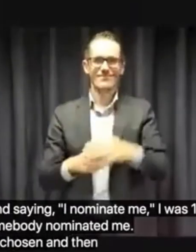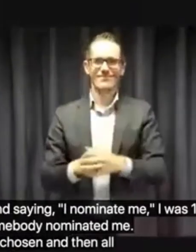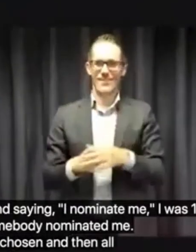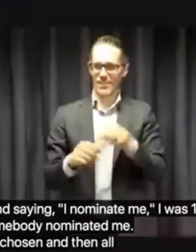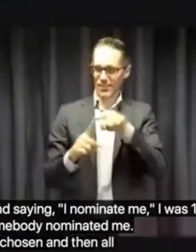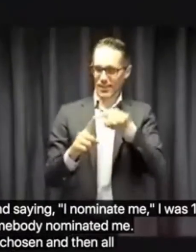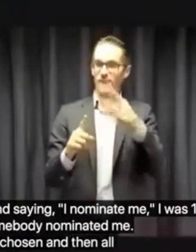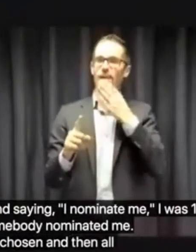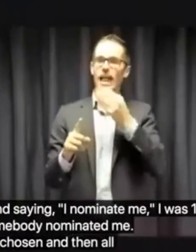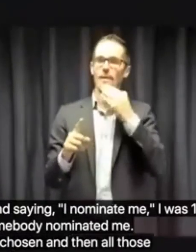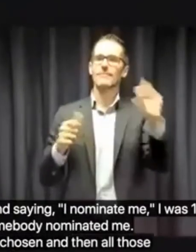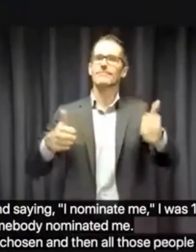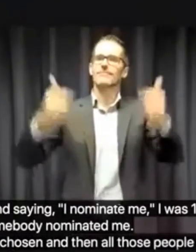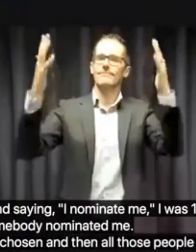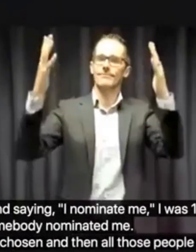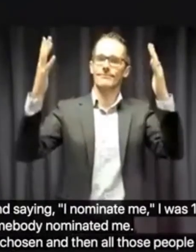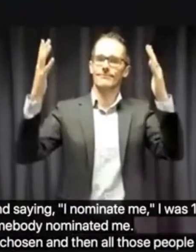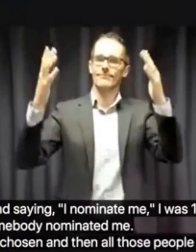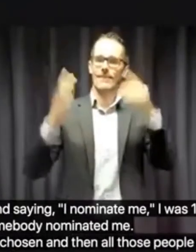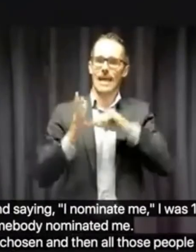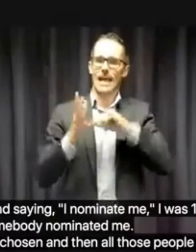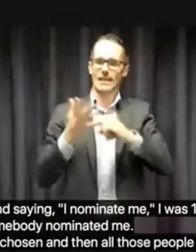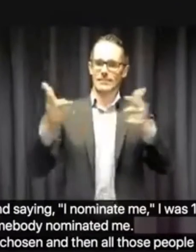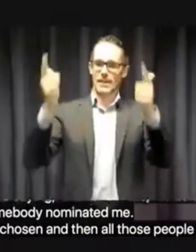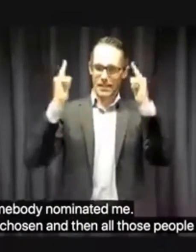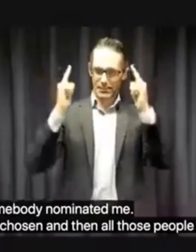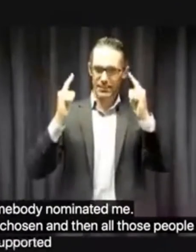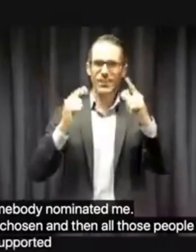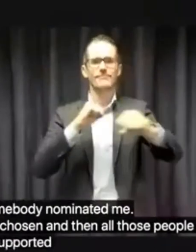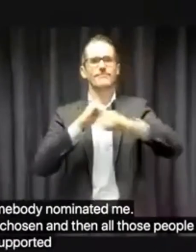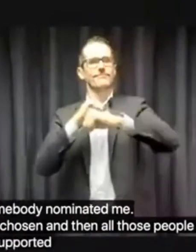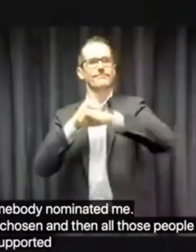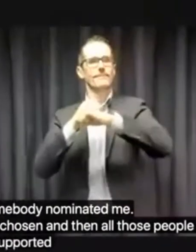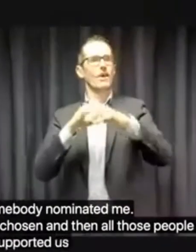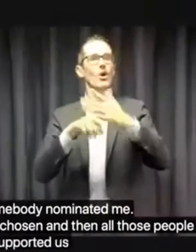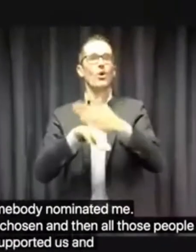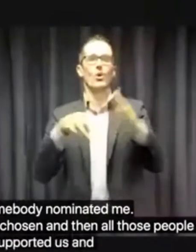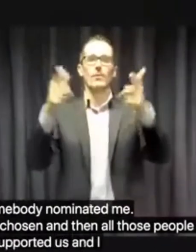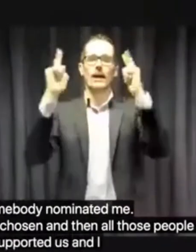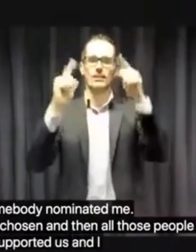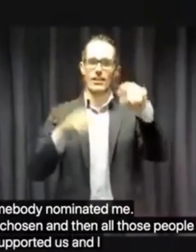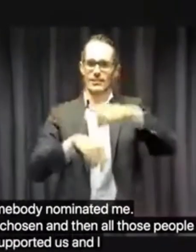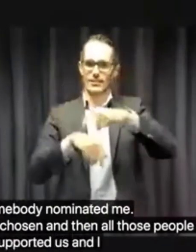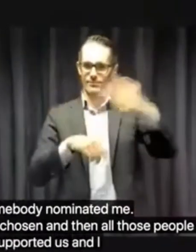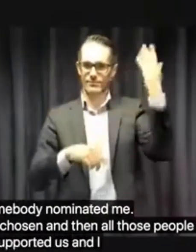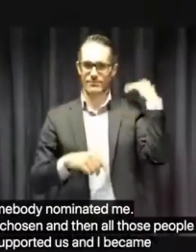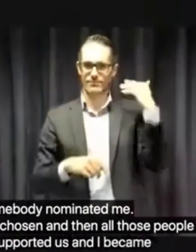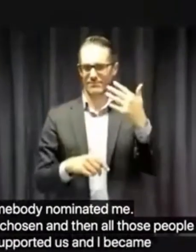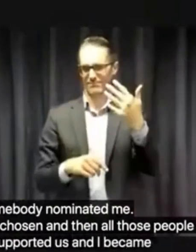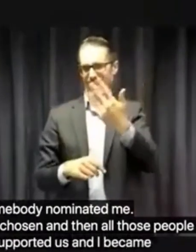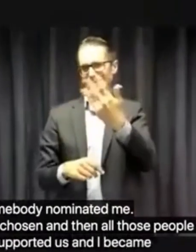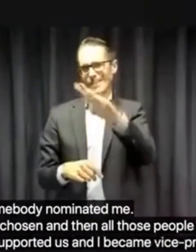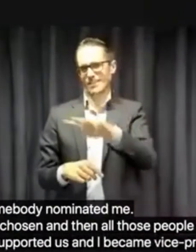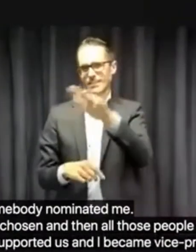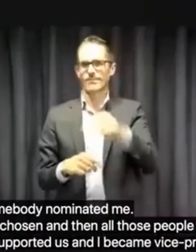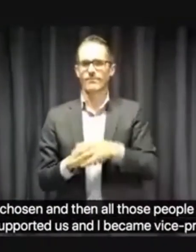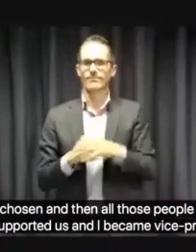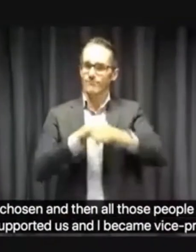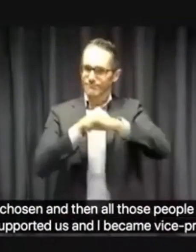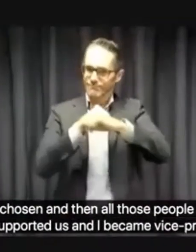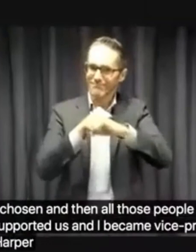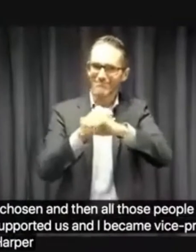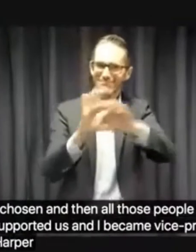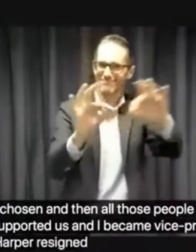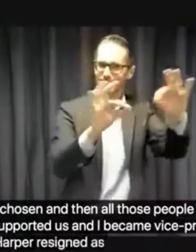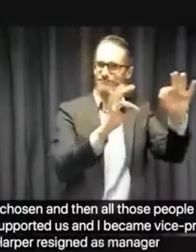supported us and became vice president. Phil Harper resigned as manager, and they were looking for a new manager at that time. Back in, it was